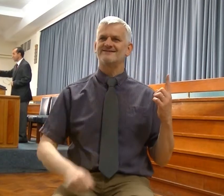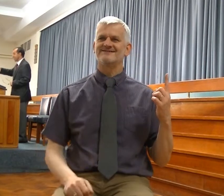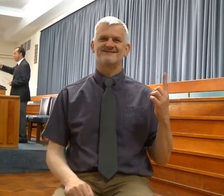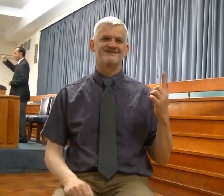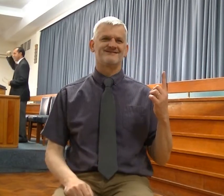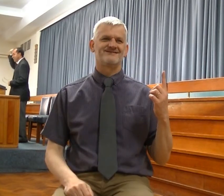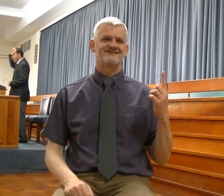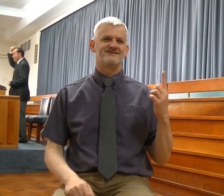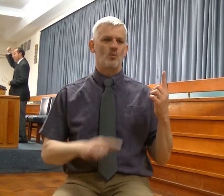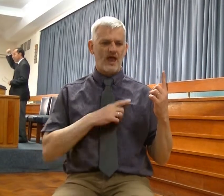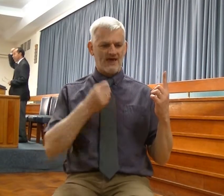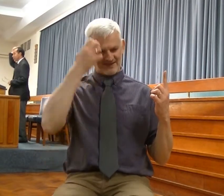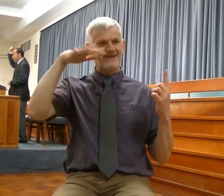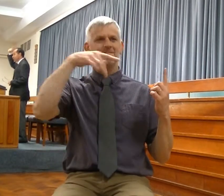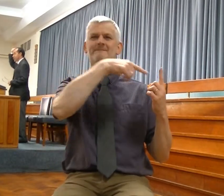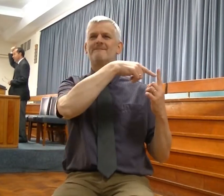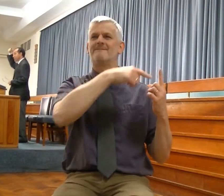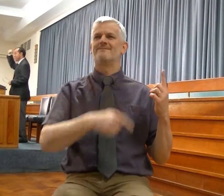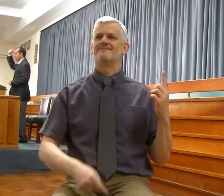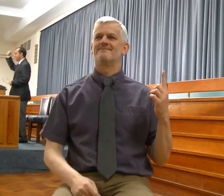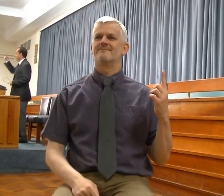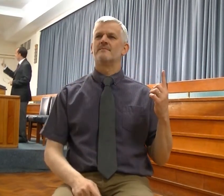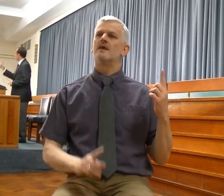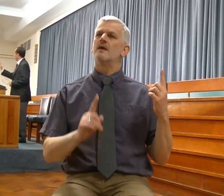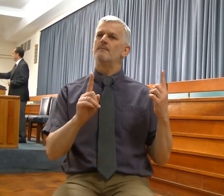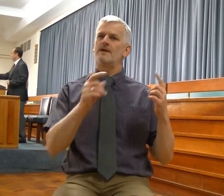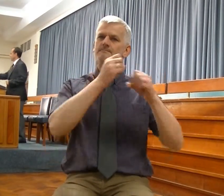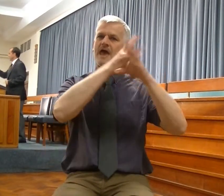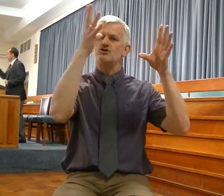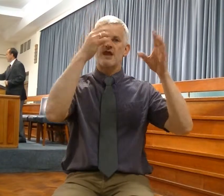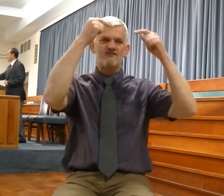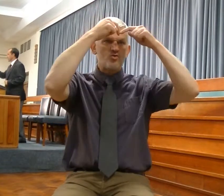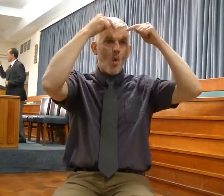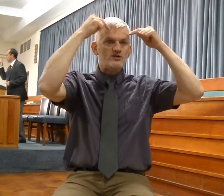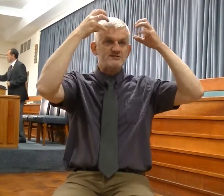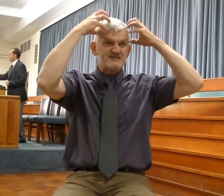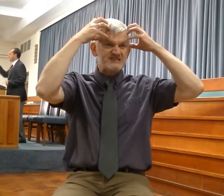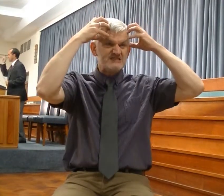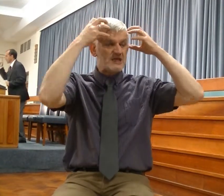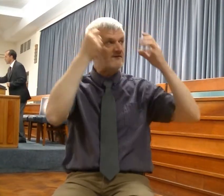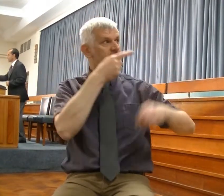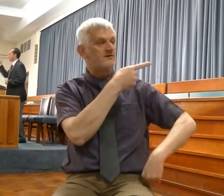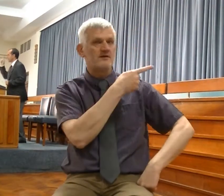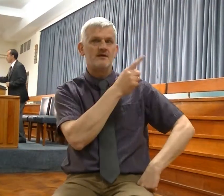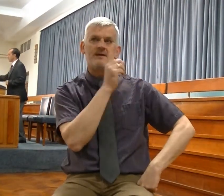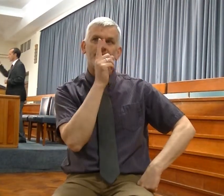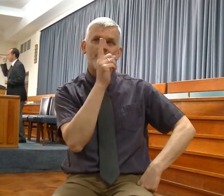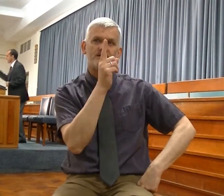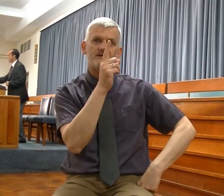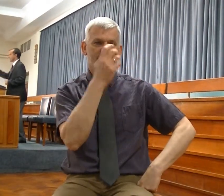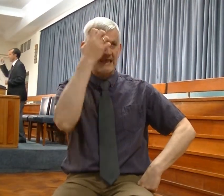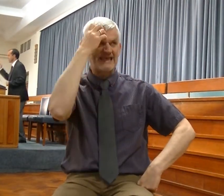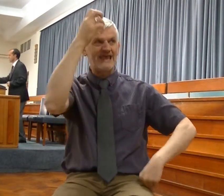in this particular time, he had a crown of thorns on his head, but yet the Lord Jesus Christ is the